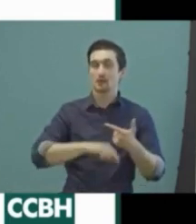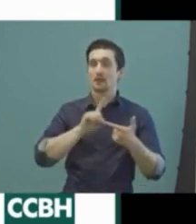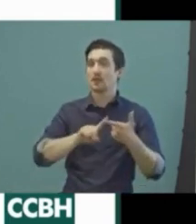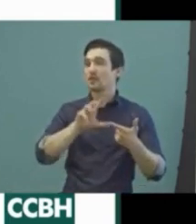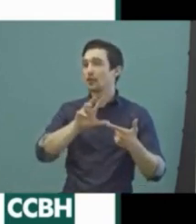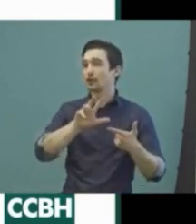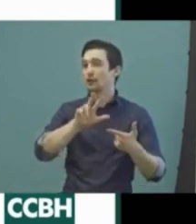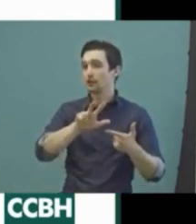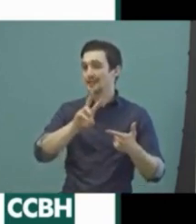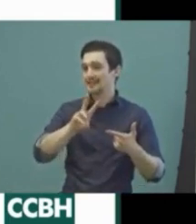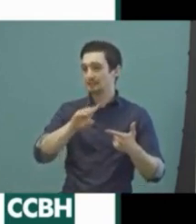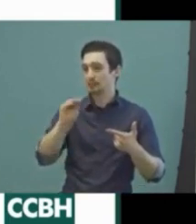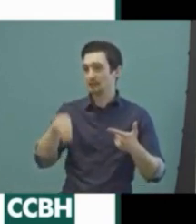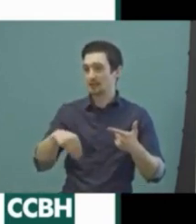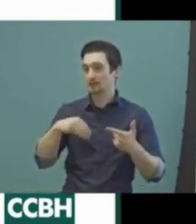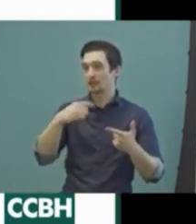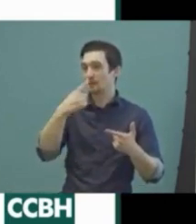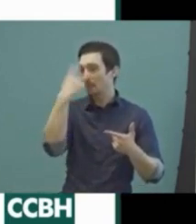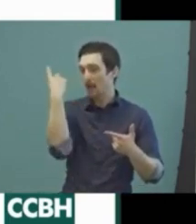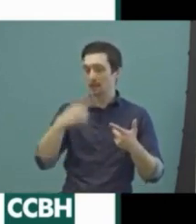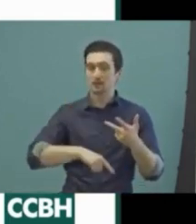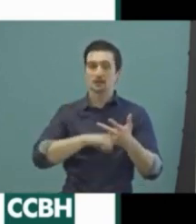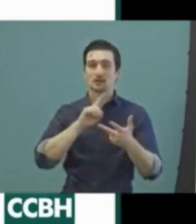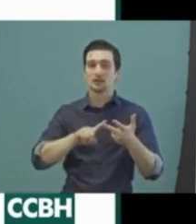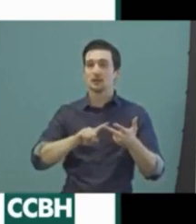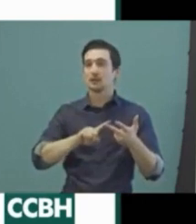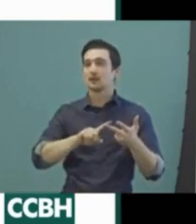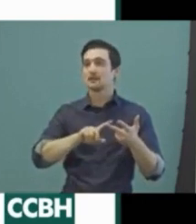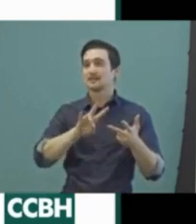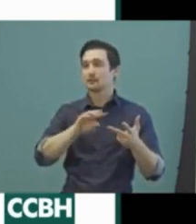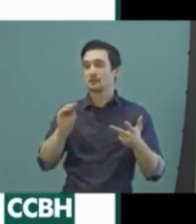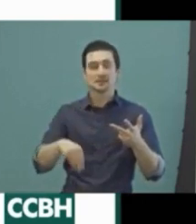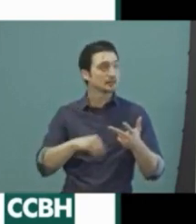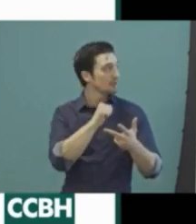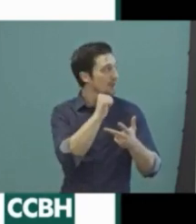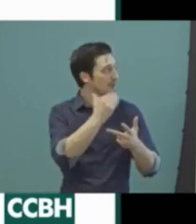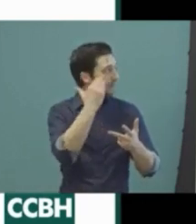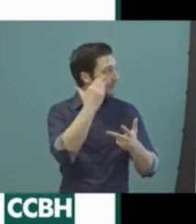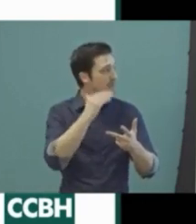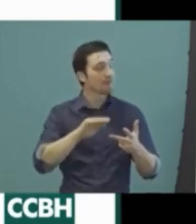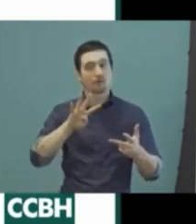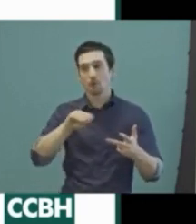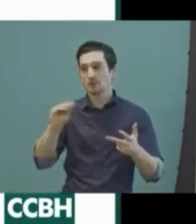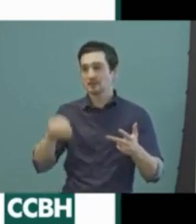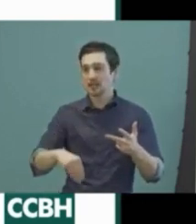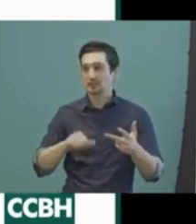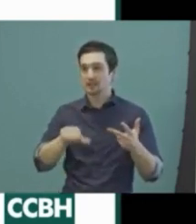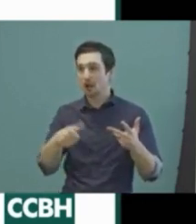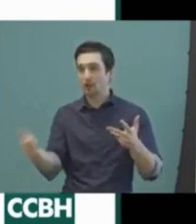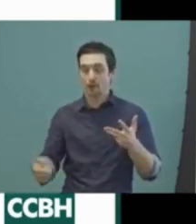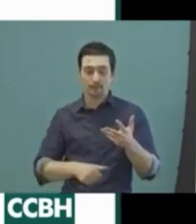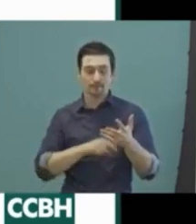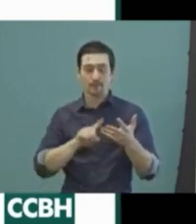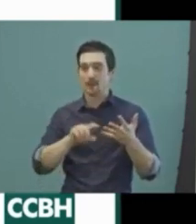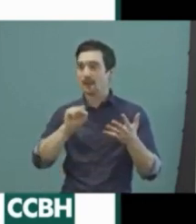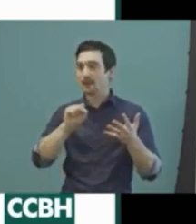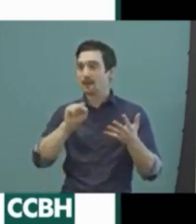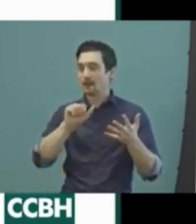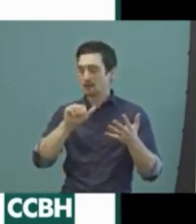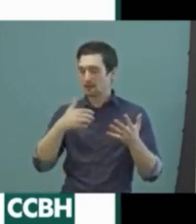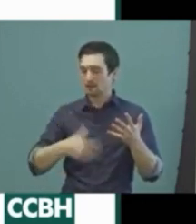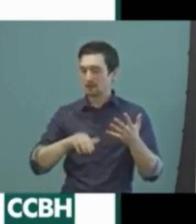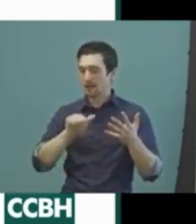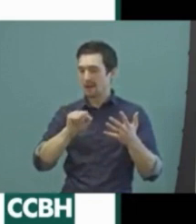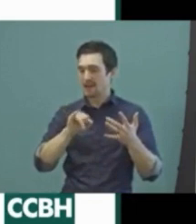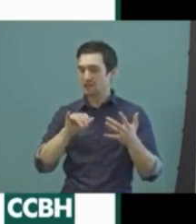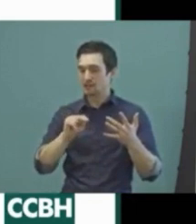36% as black, 7% is unknown, 4% is other, and Asian was again